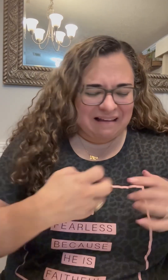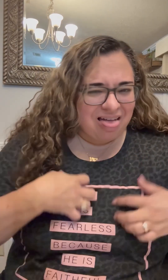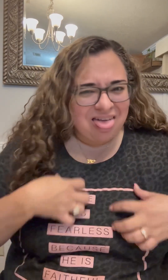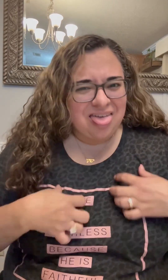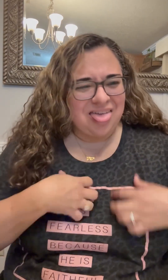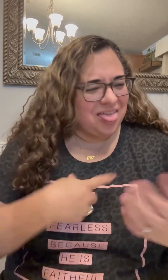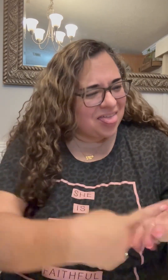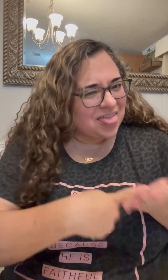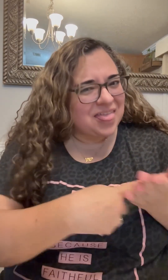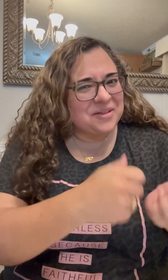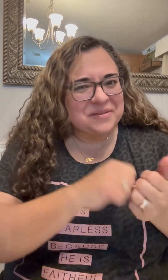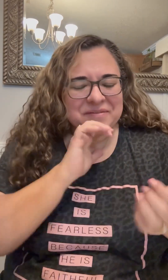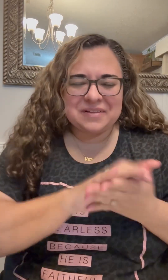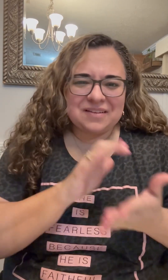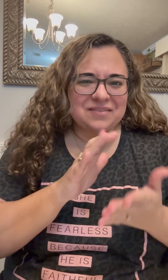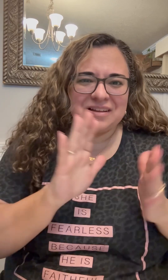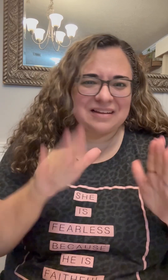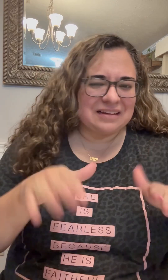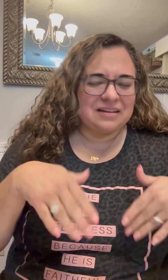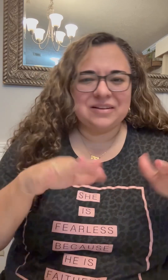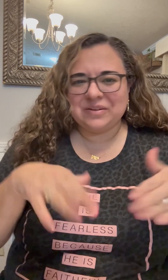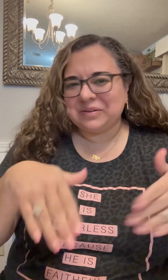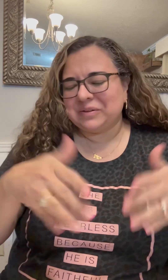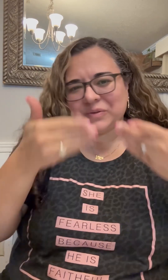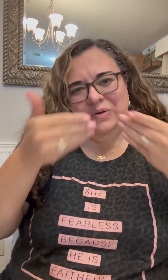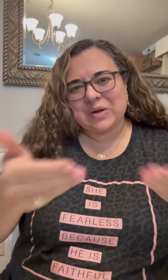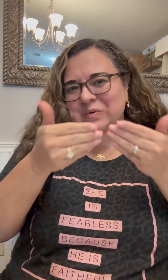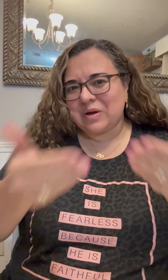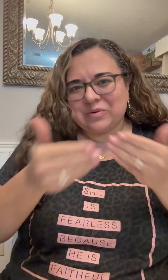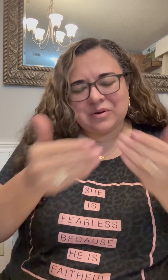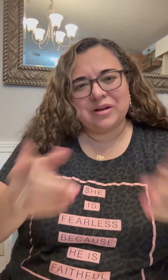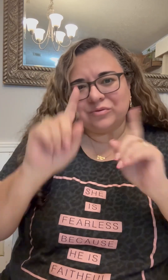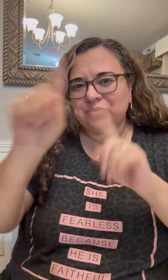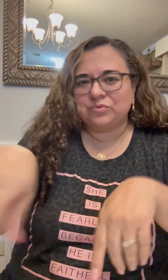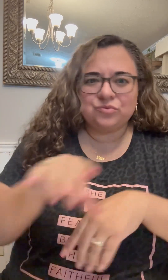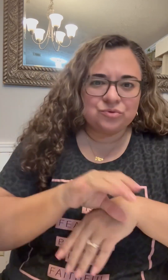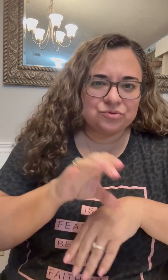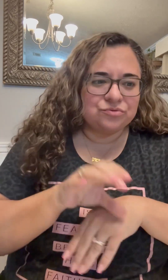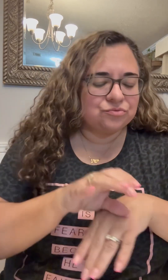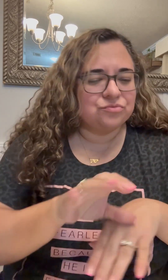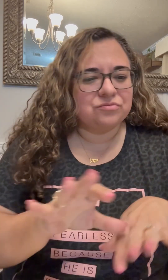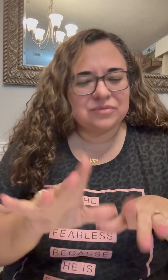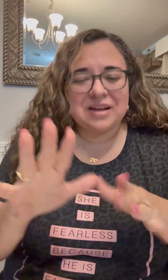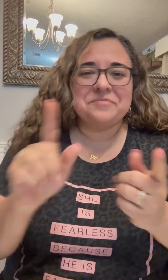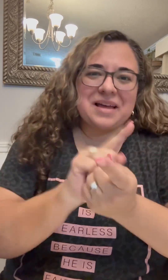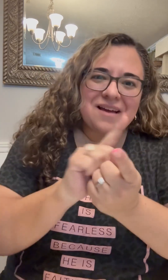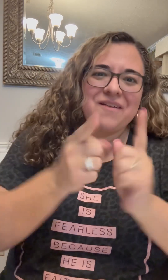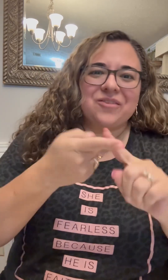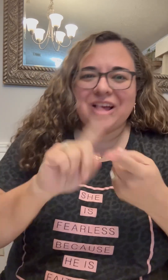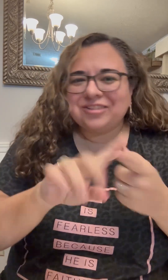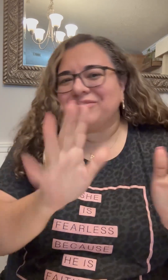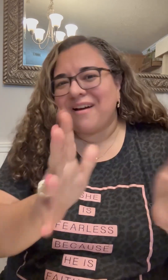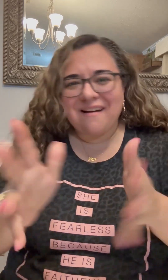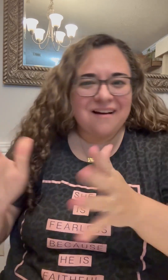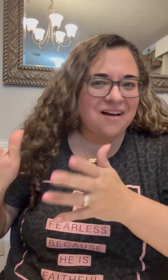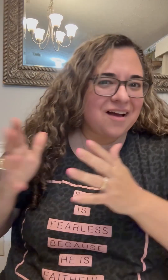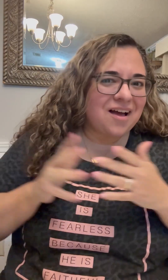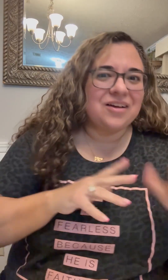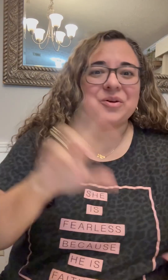he kept feeling that nudge. He told his wife, I just keep feeling like I'm supposed to stay. But he went ahead onto the church. He